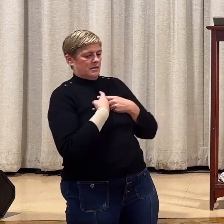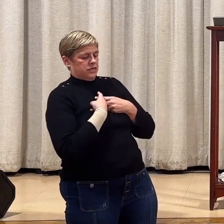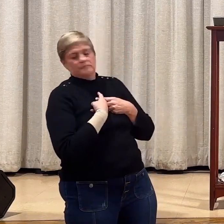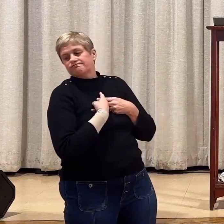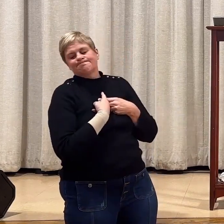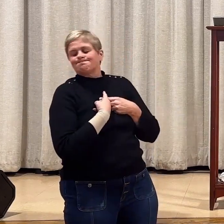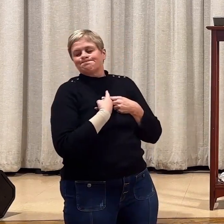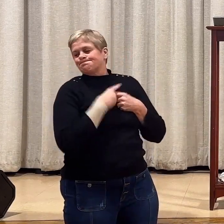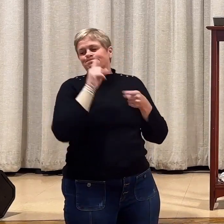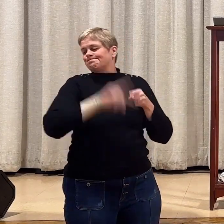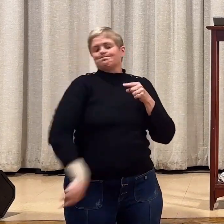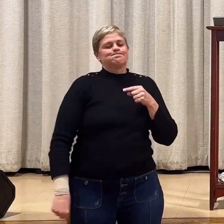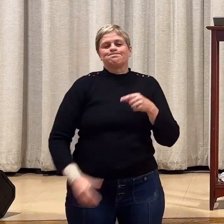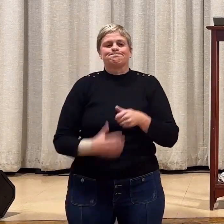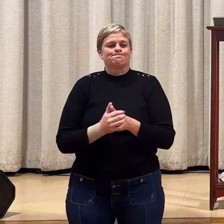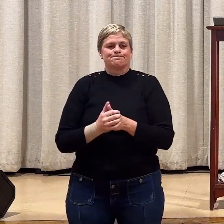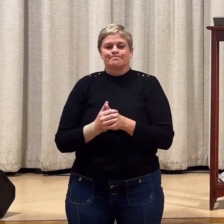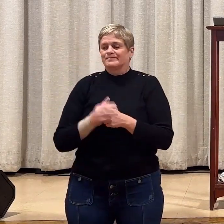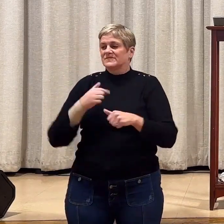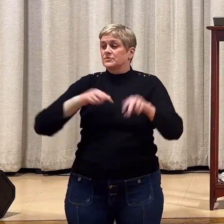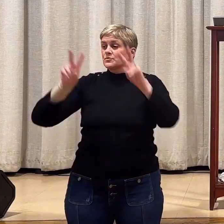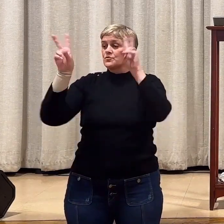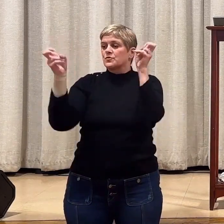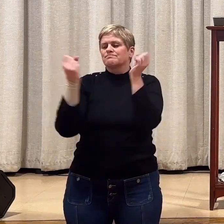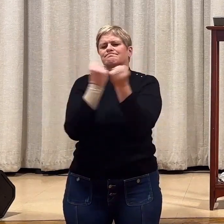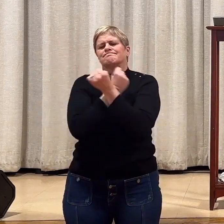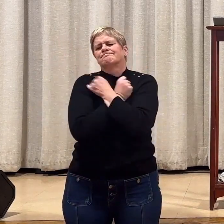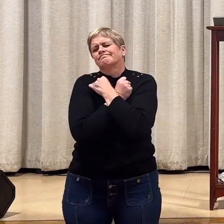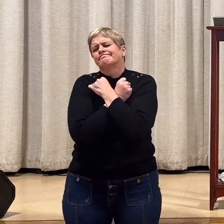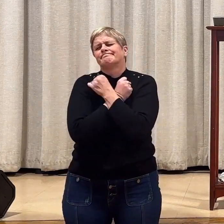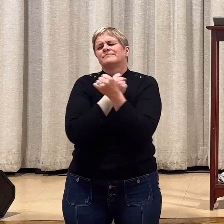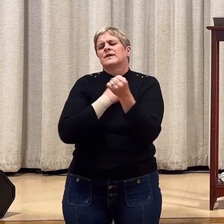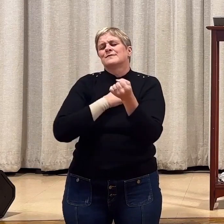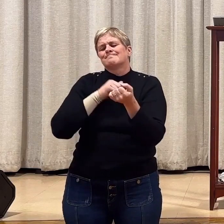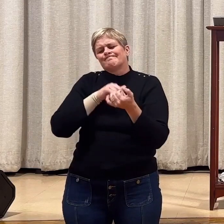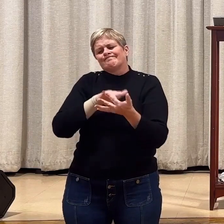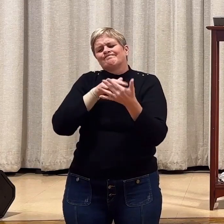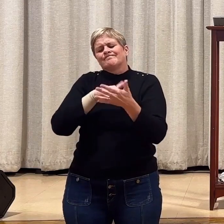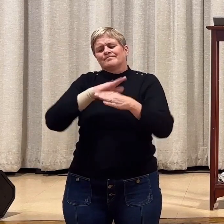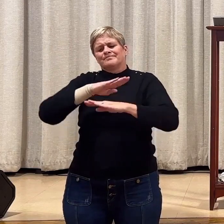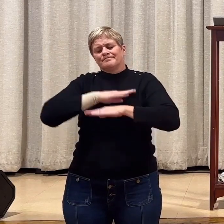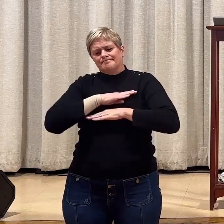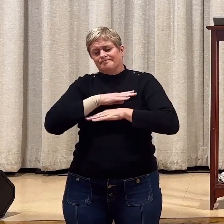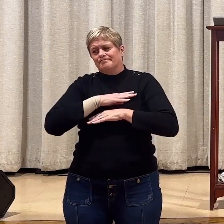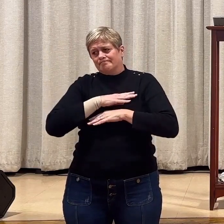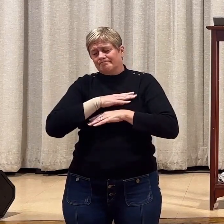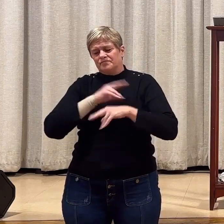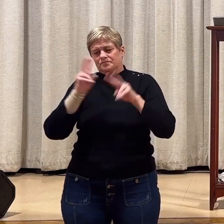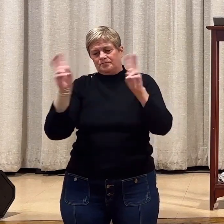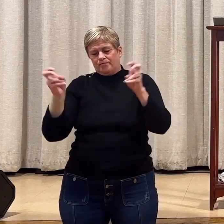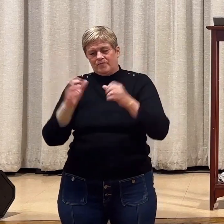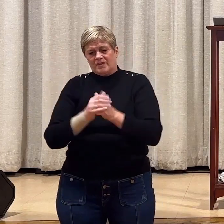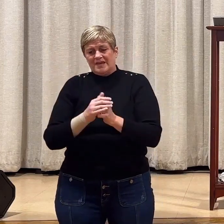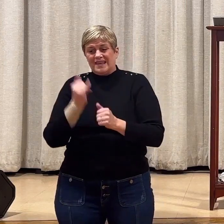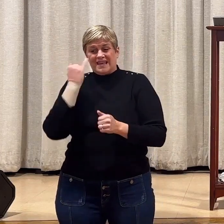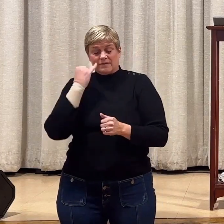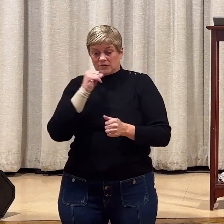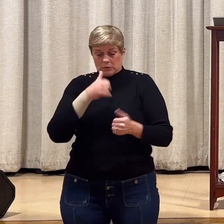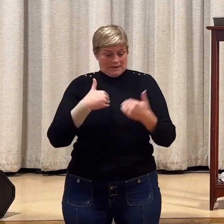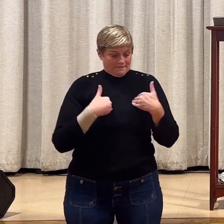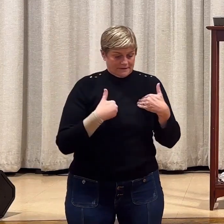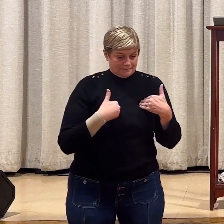There's this quote that I've really loved recently as I've been meditating on contentment, and it's this. If I don't have